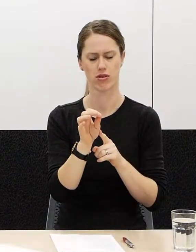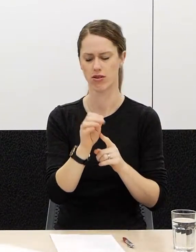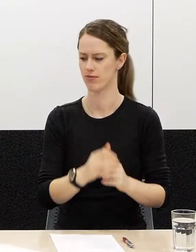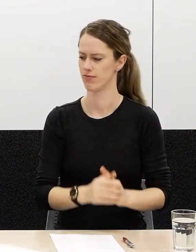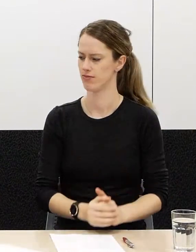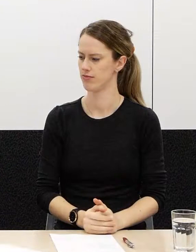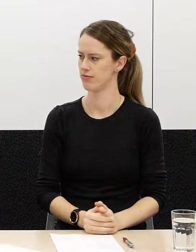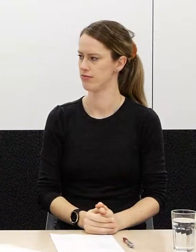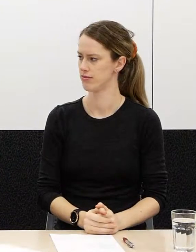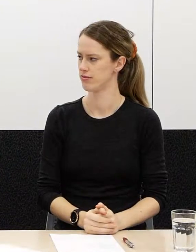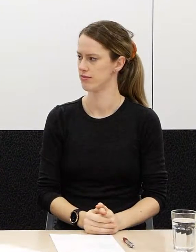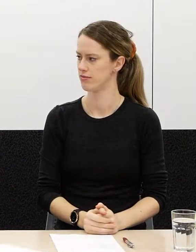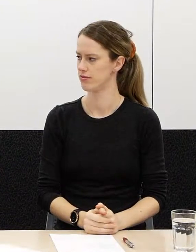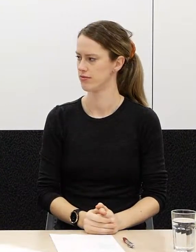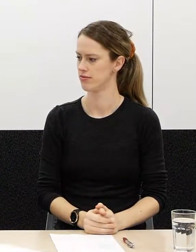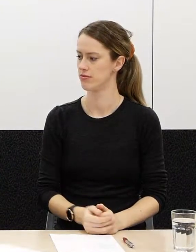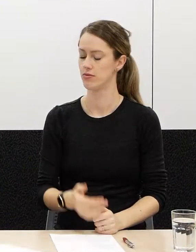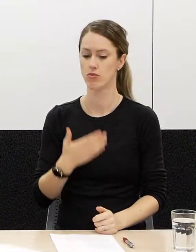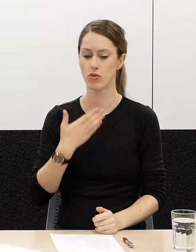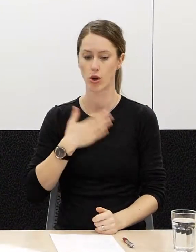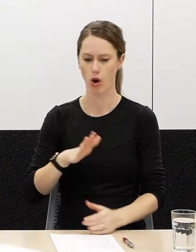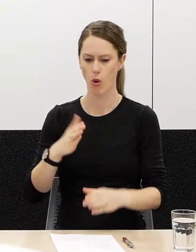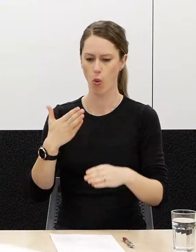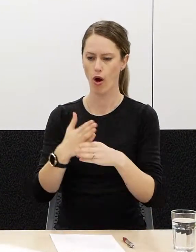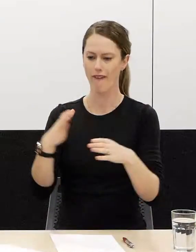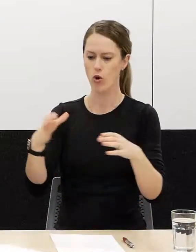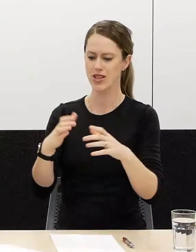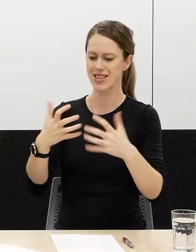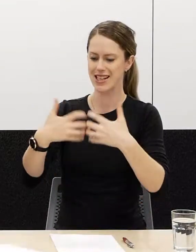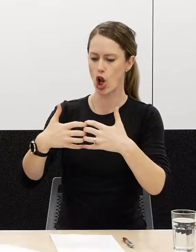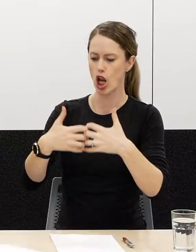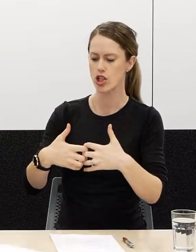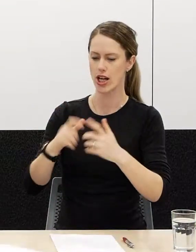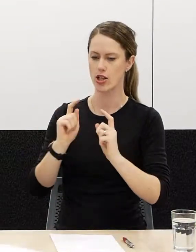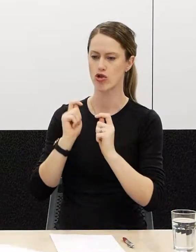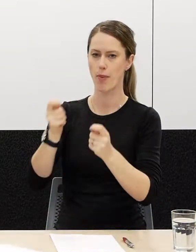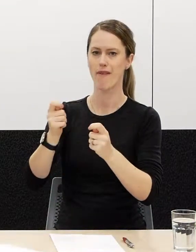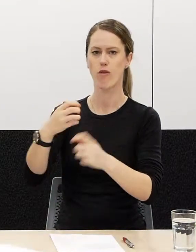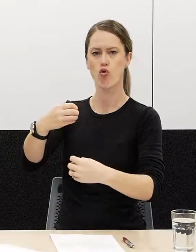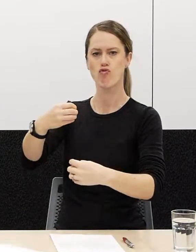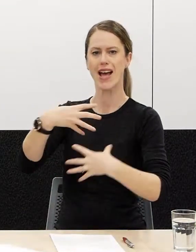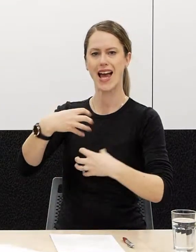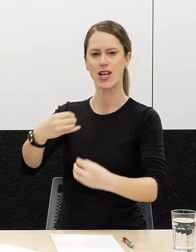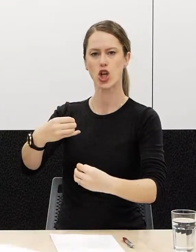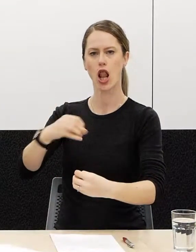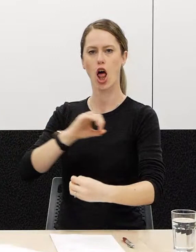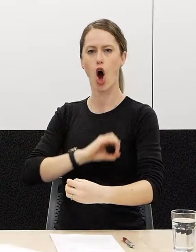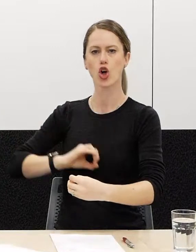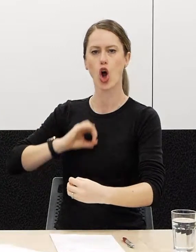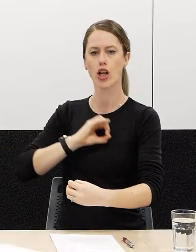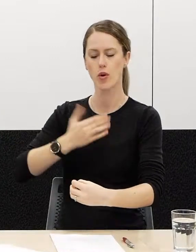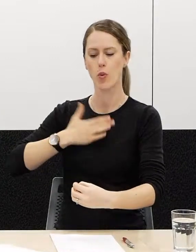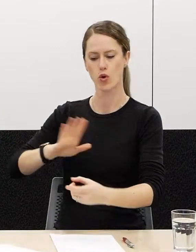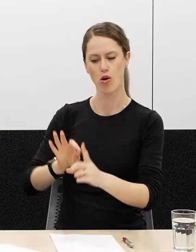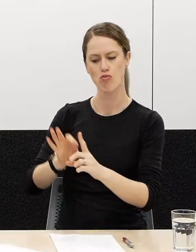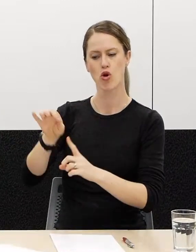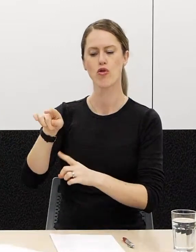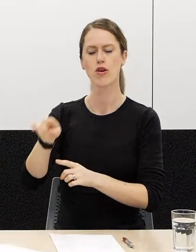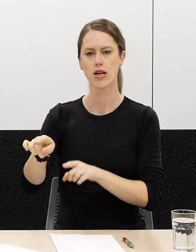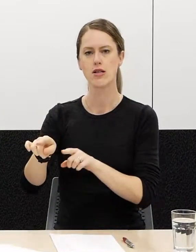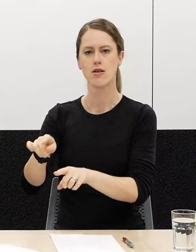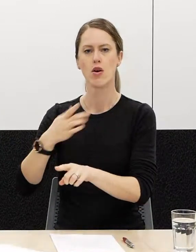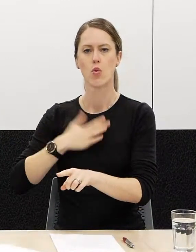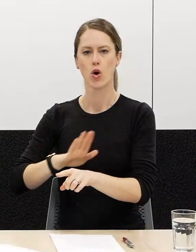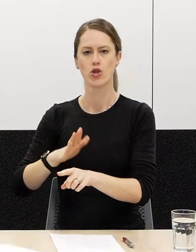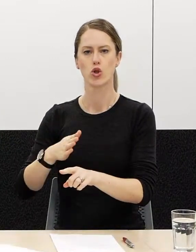made. We want to invest in workforce technology and treatment capacity for radiation oncology, and we want to nationally agree